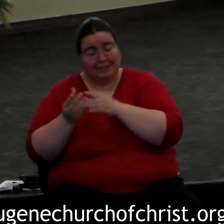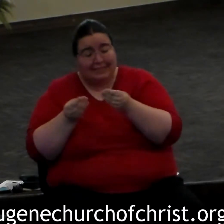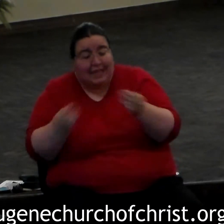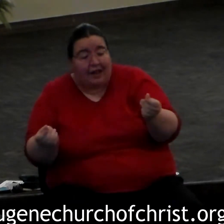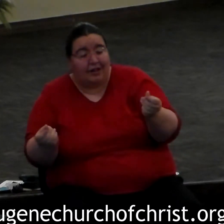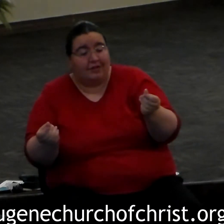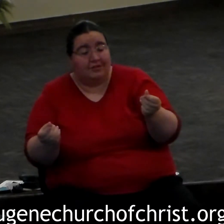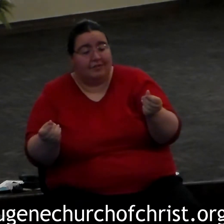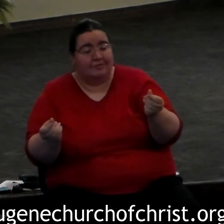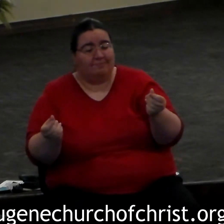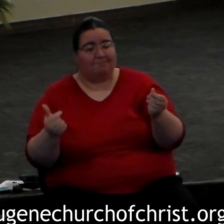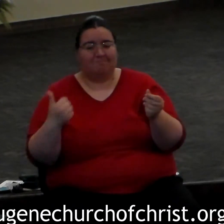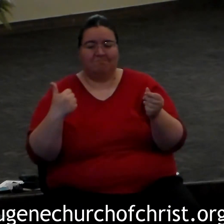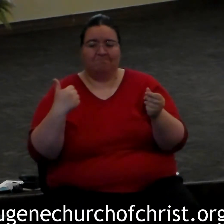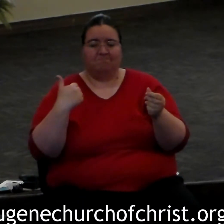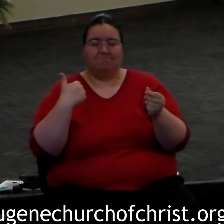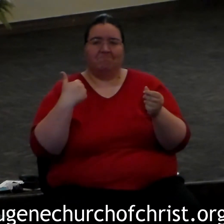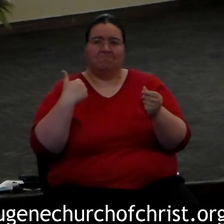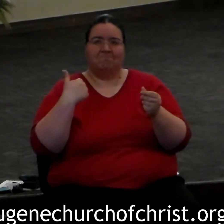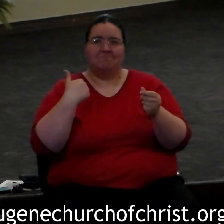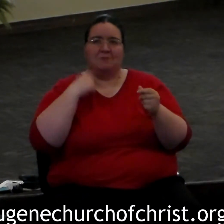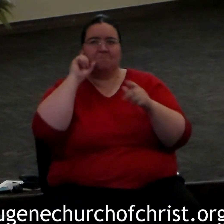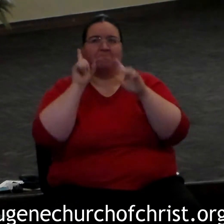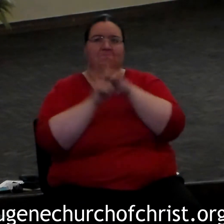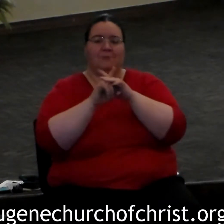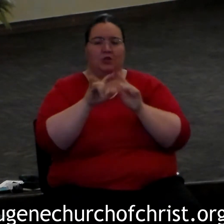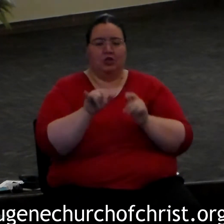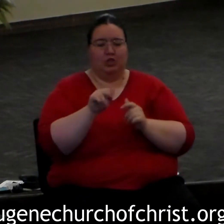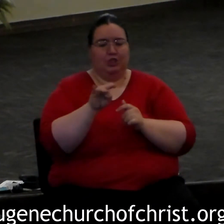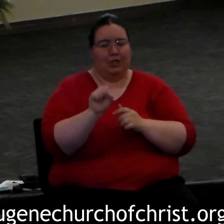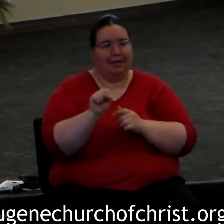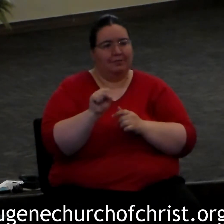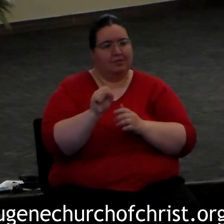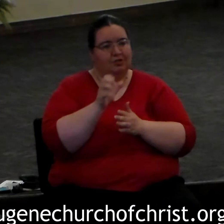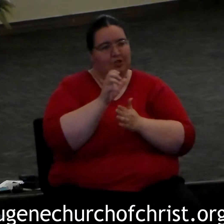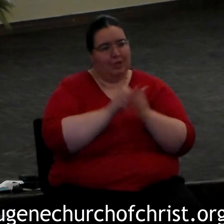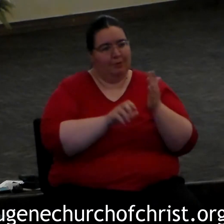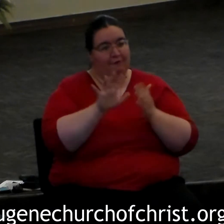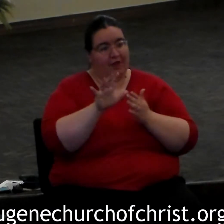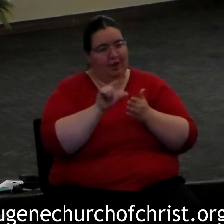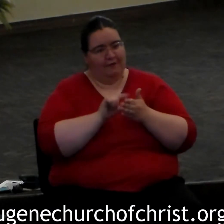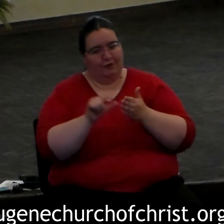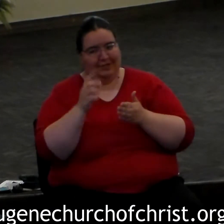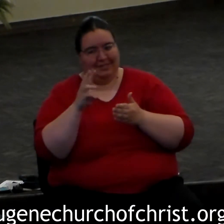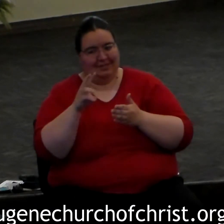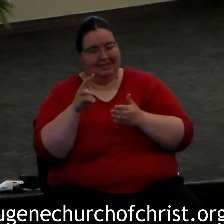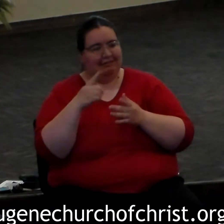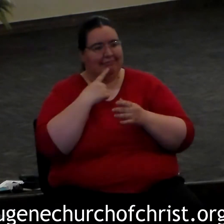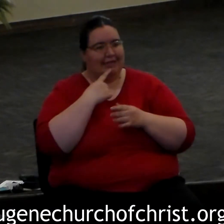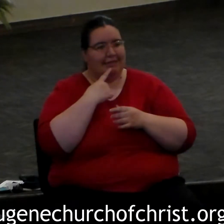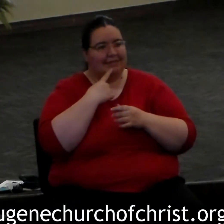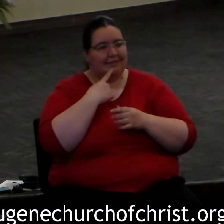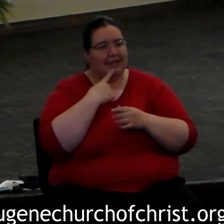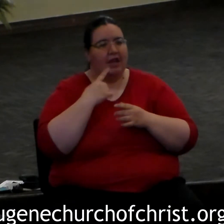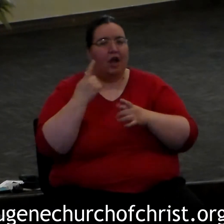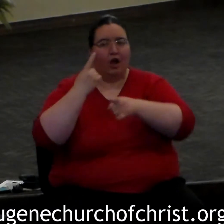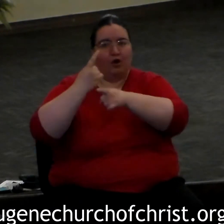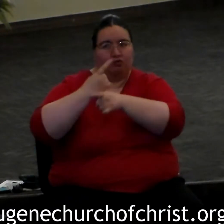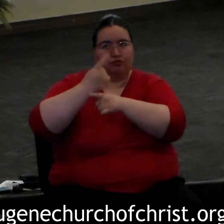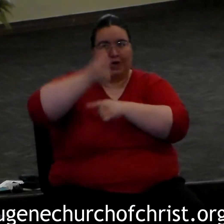chapter 5 and verse 16, that says, the prayer of a righteous man is powerful and effective. Is God sometimes just waiting for us to